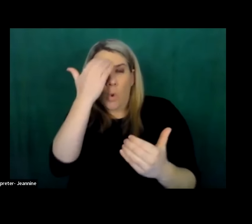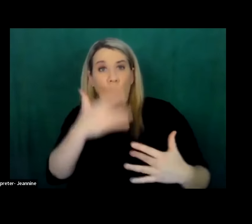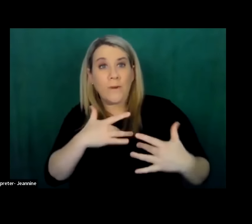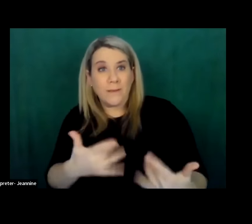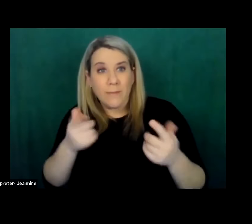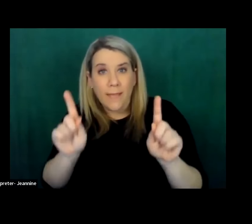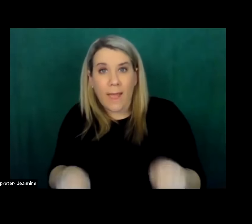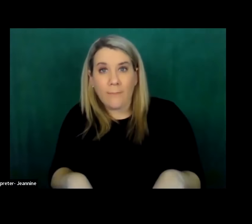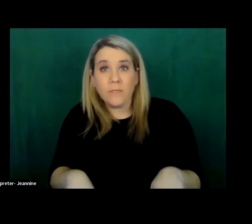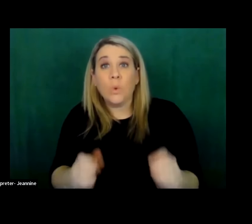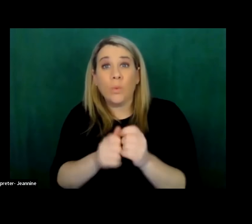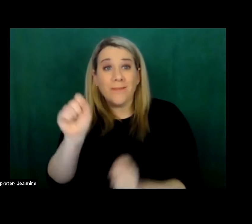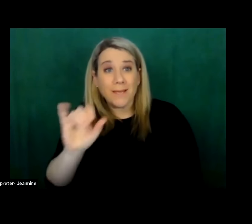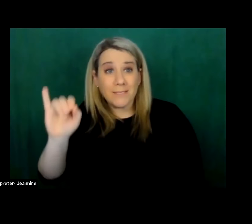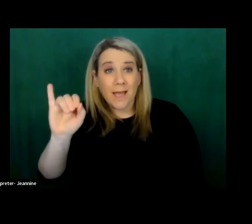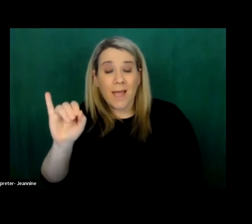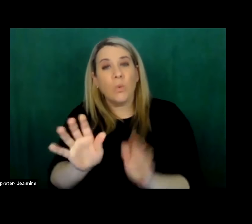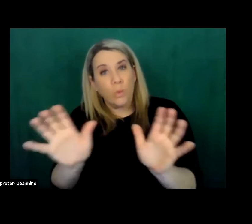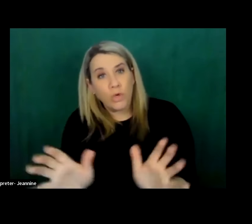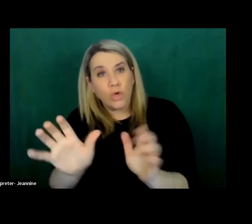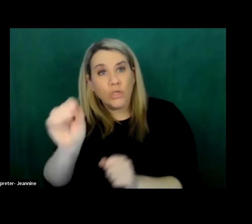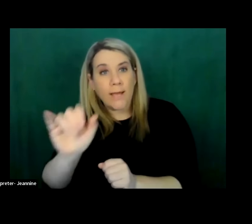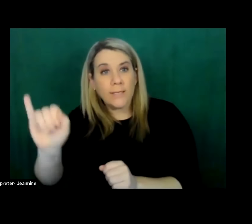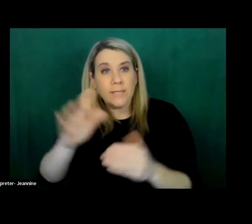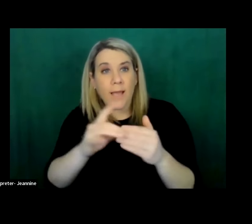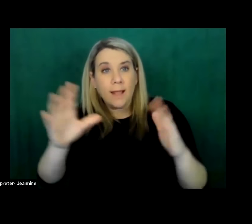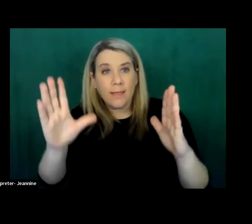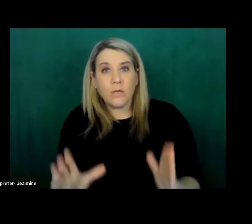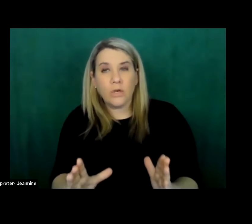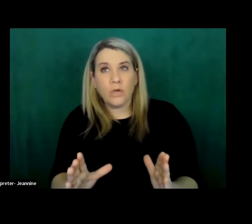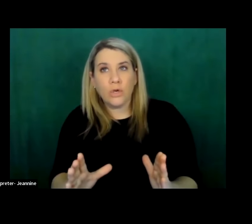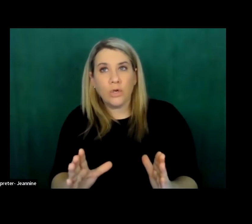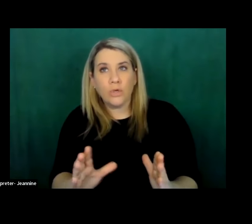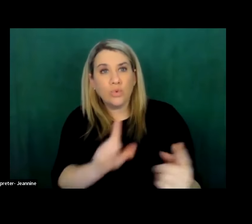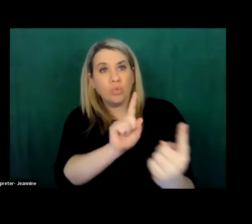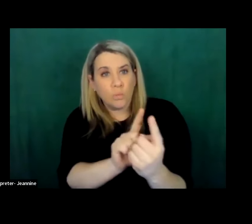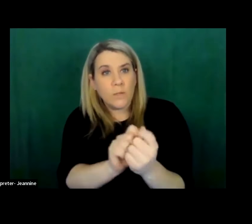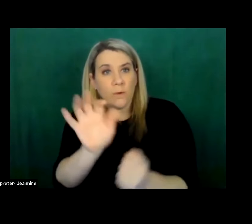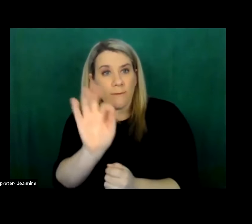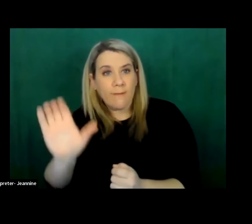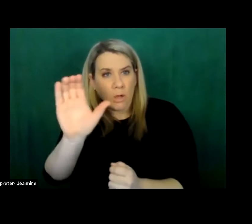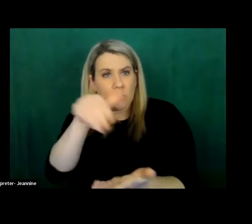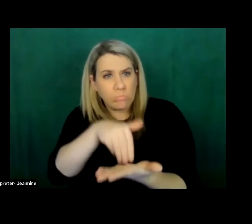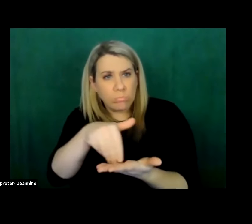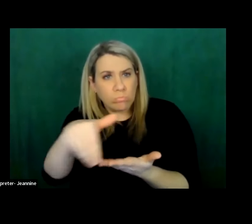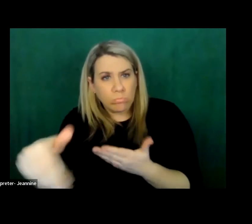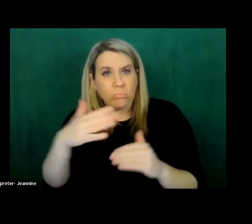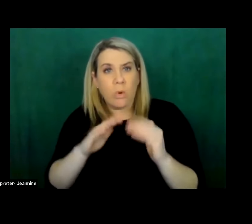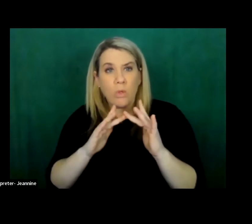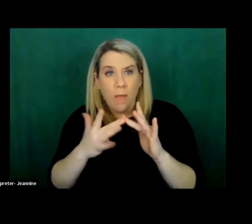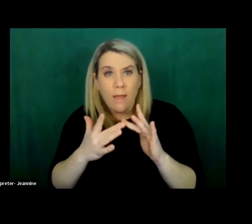supplemental instruction, we encourage our SI leaders to try to meet with their faculty on a regular basis, online, in